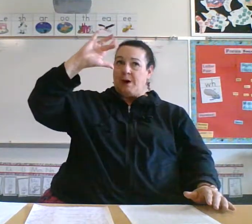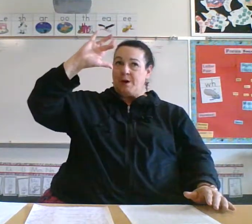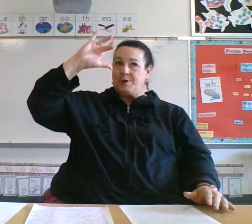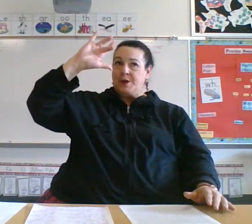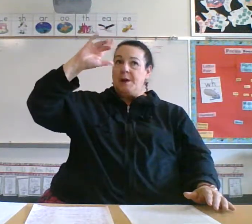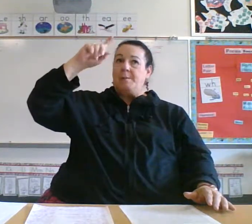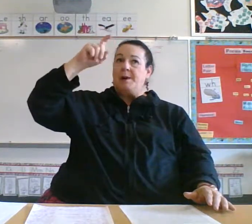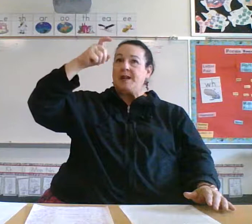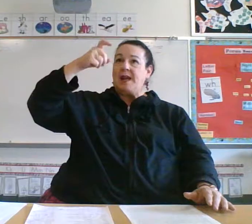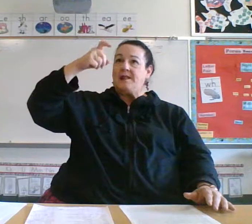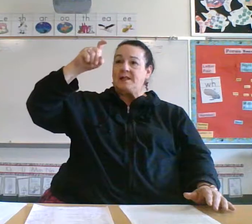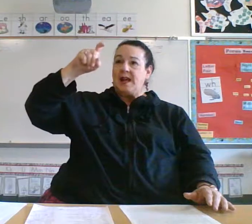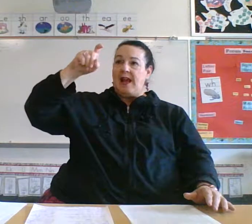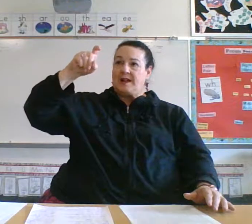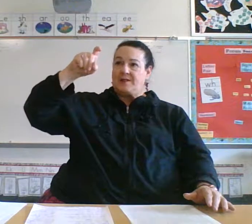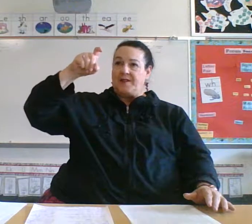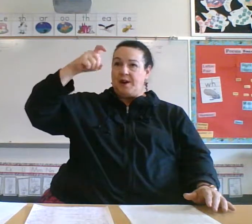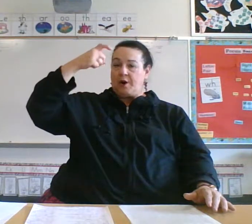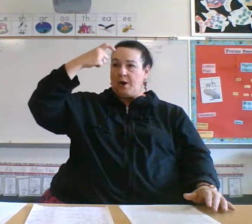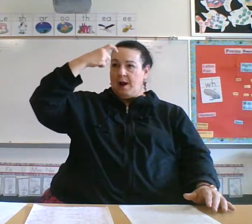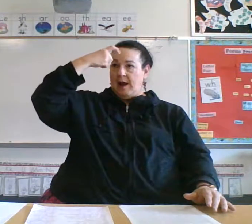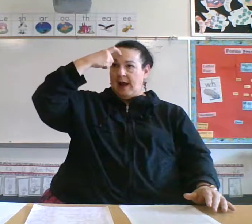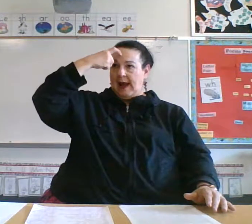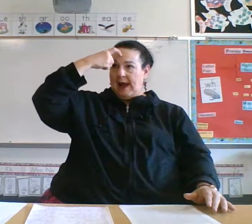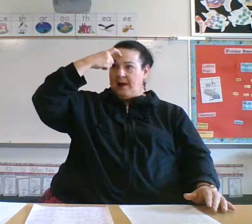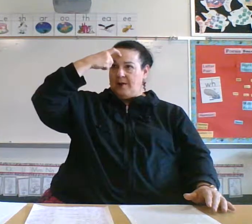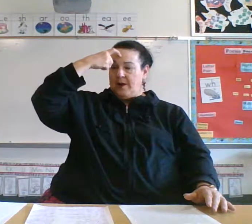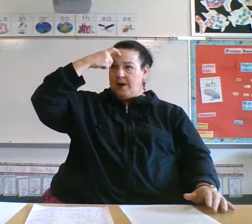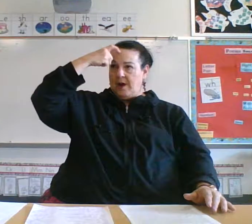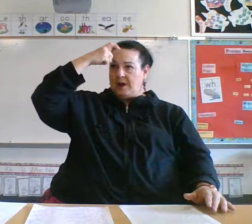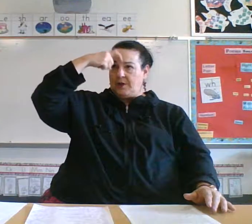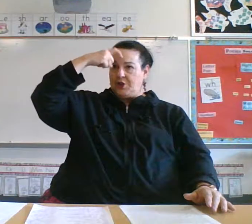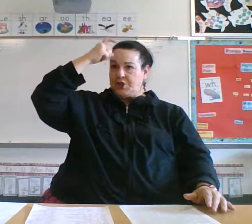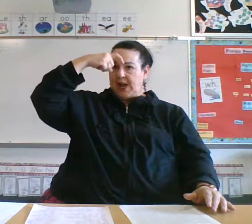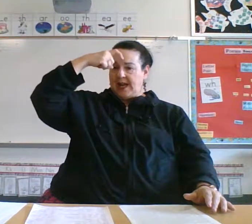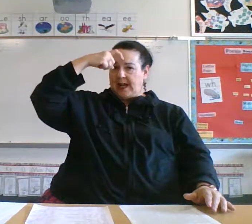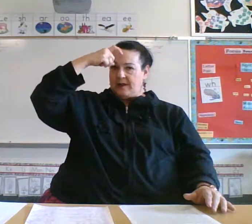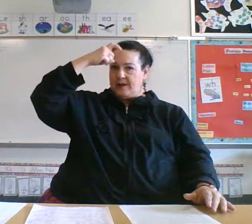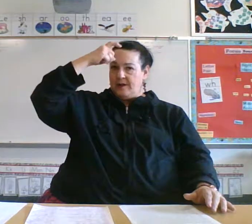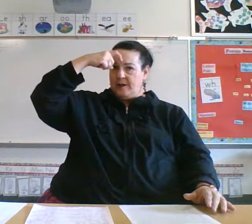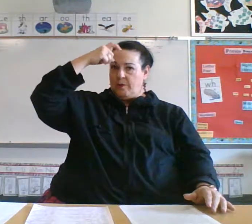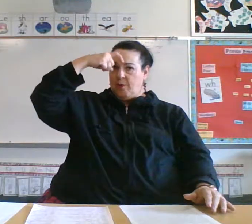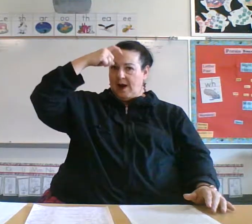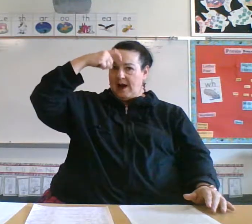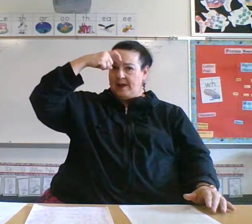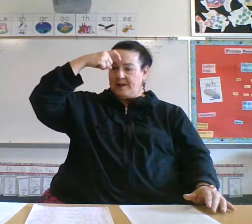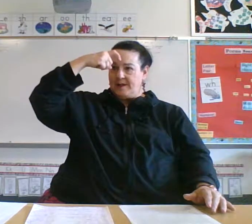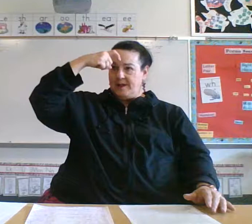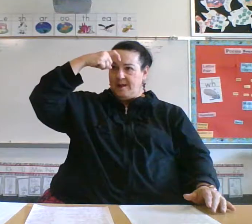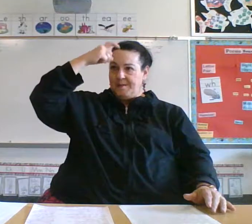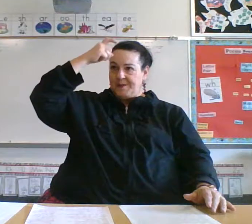smart, but take this X finger and shake it. Wise.